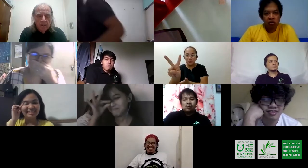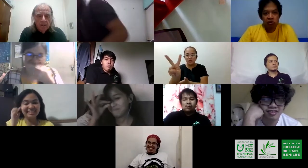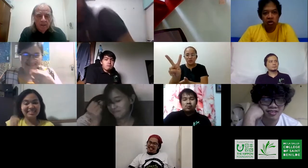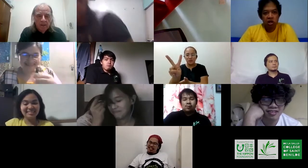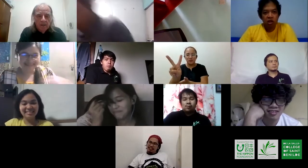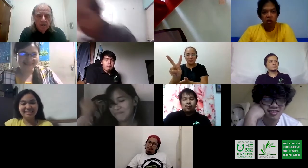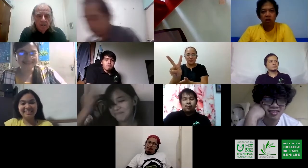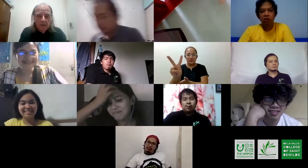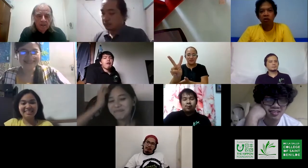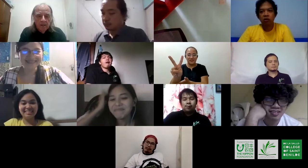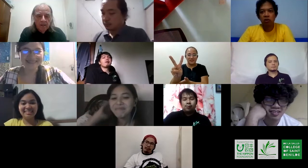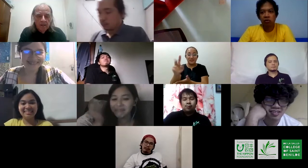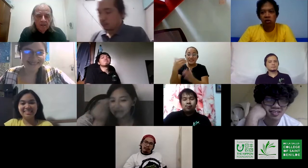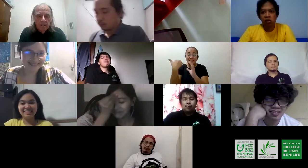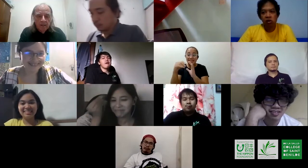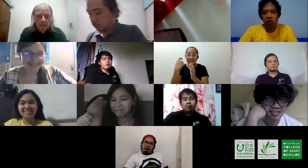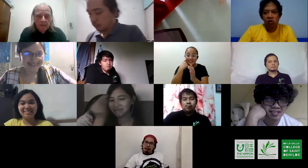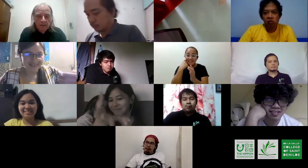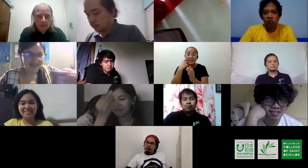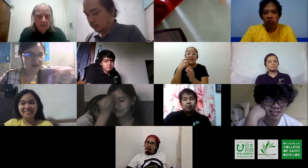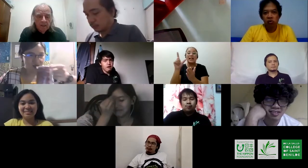Okay.